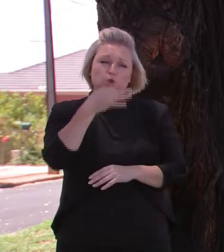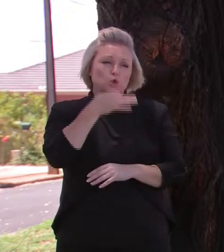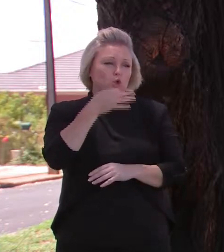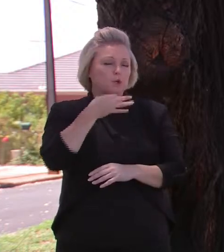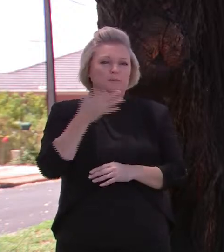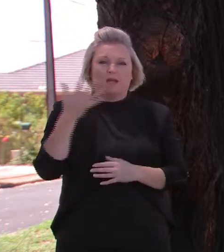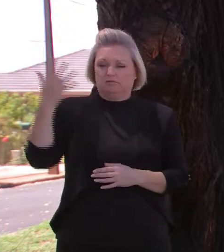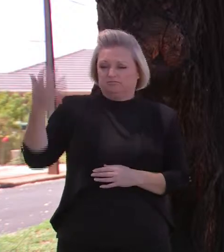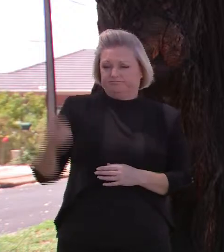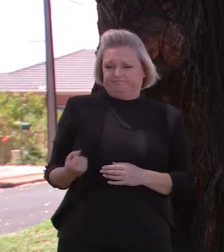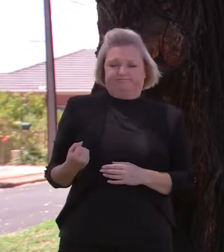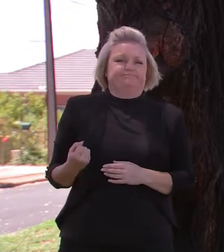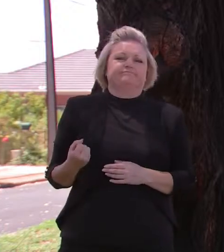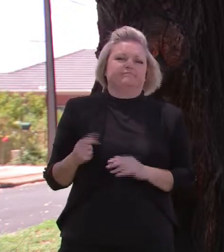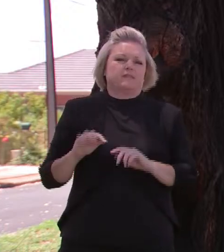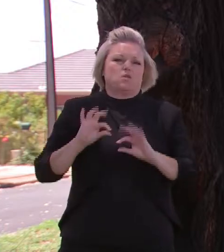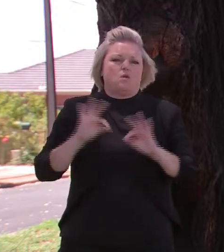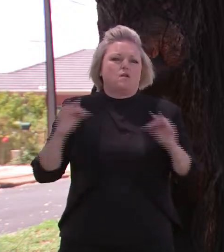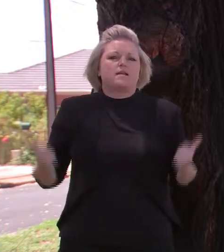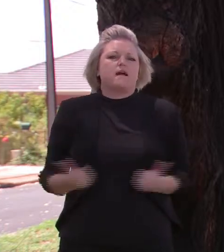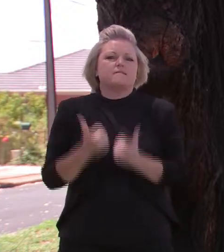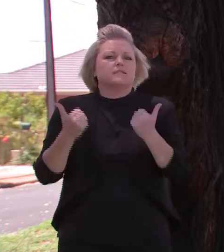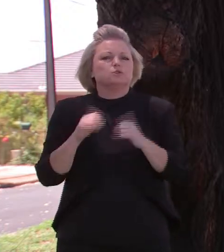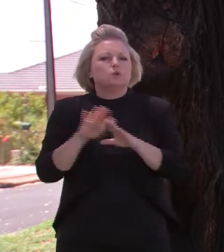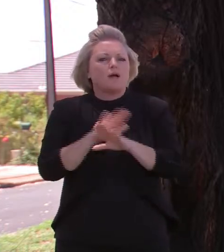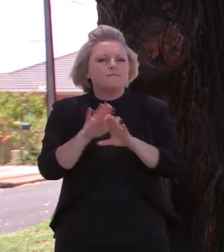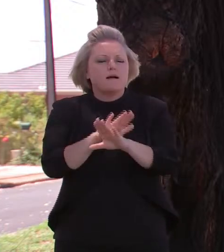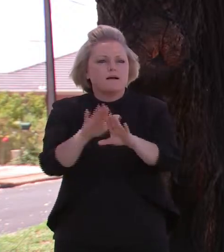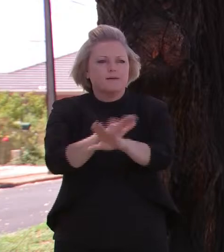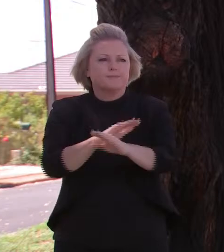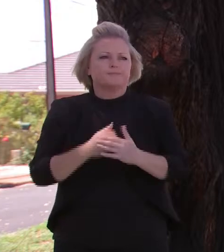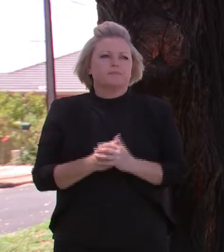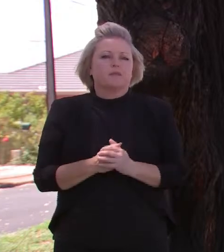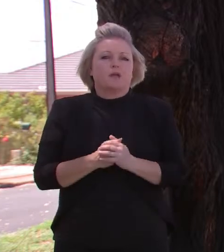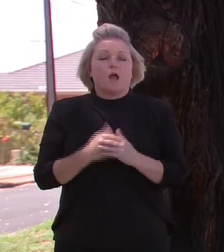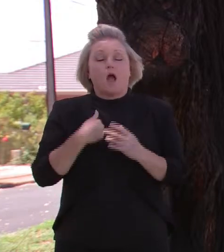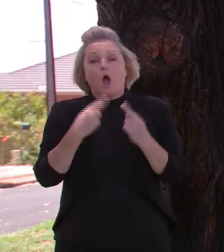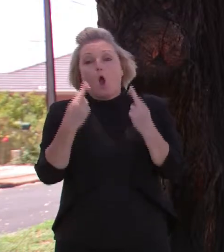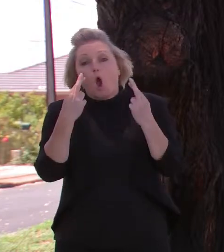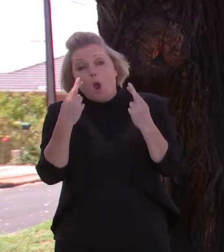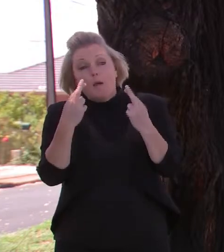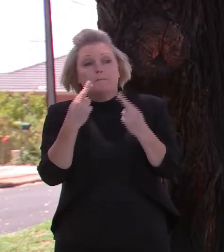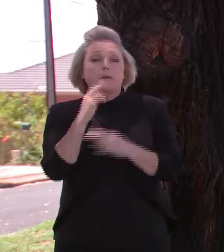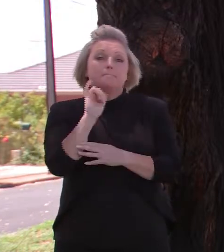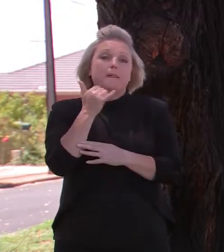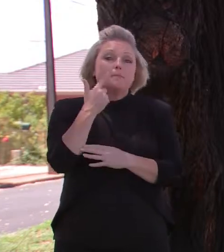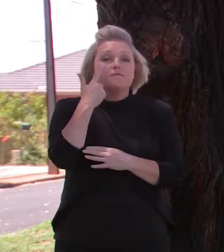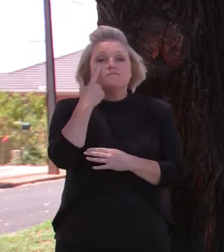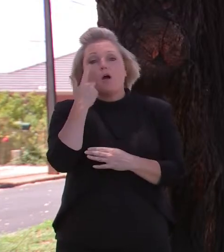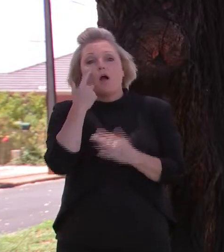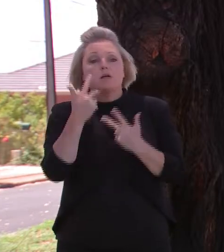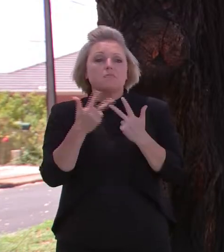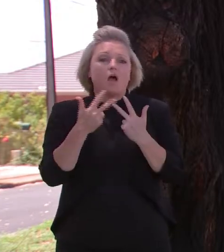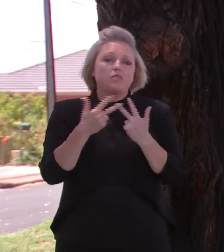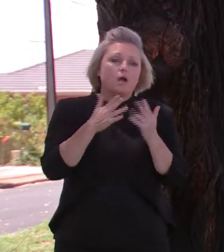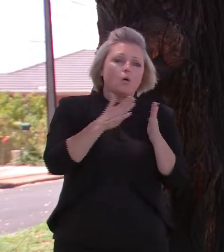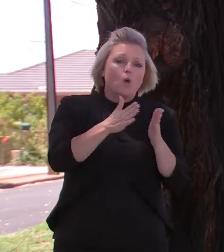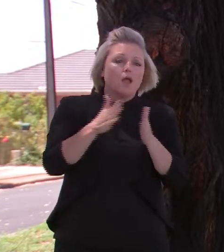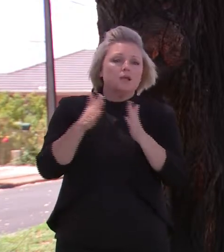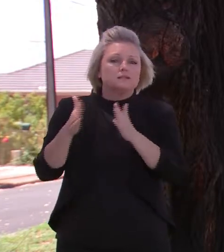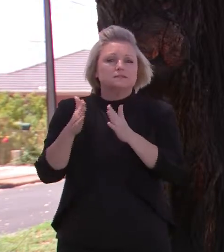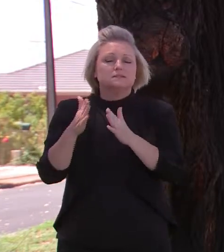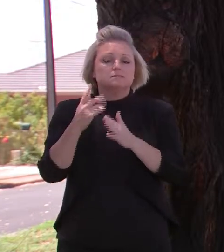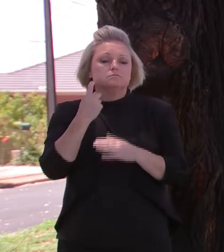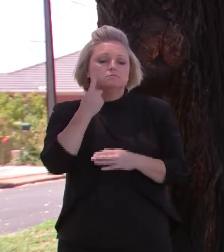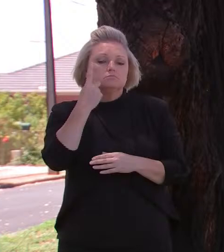some other areas that we can focus on. I'm hopeful that we'll be able to lean into some of those opportunities in the coming